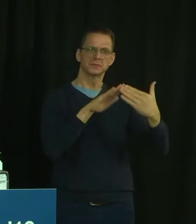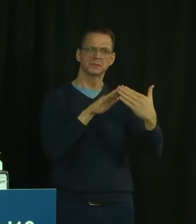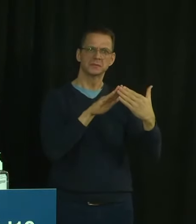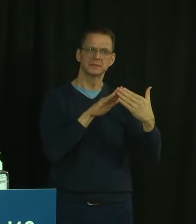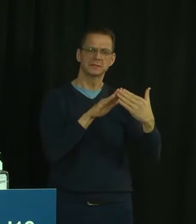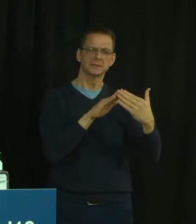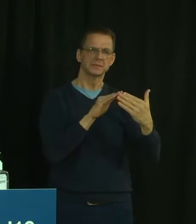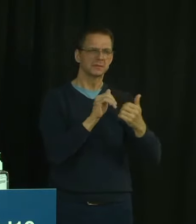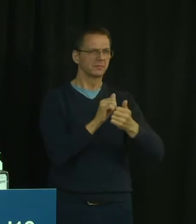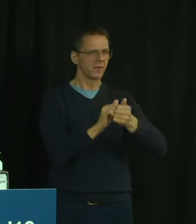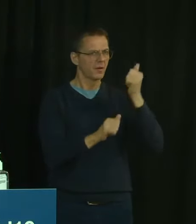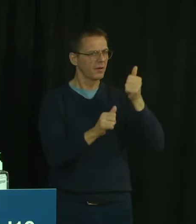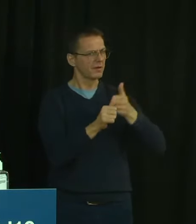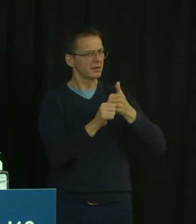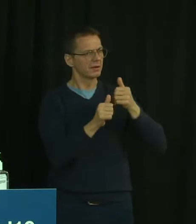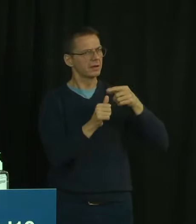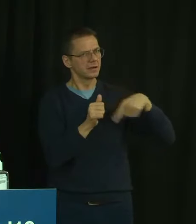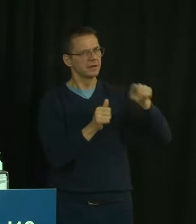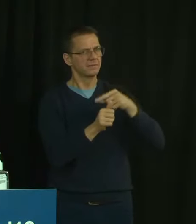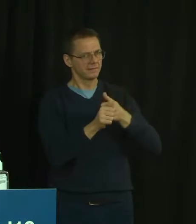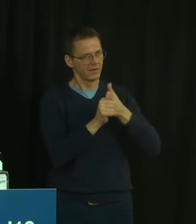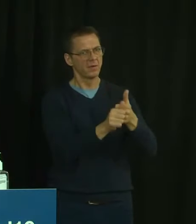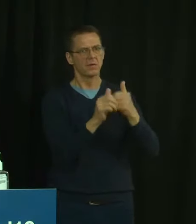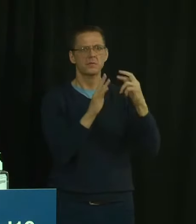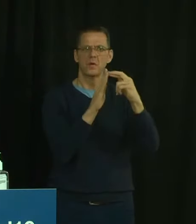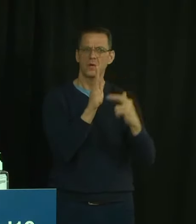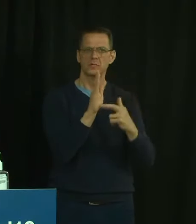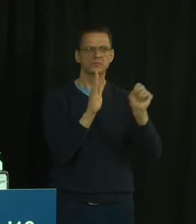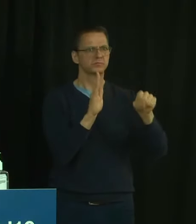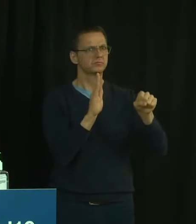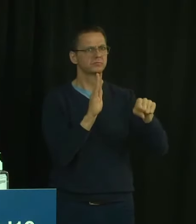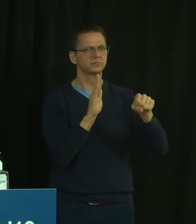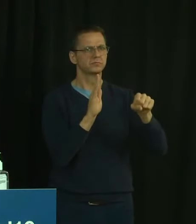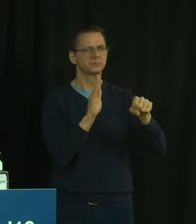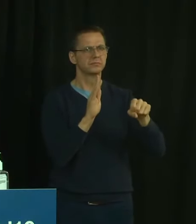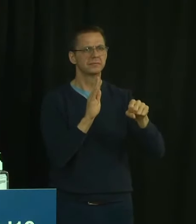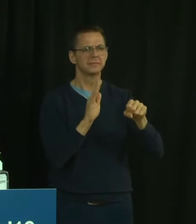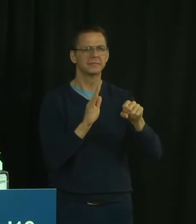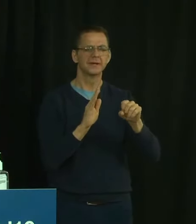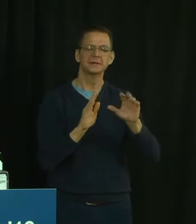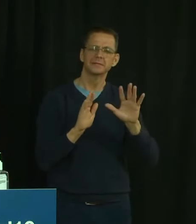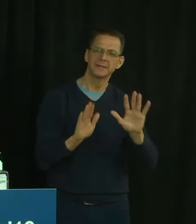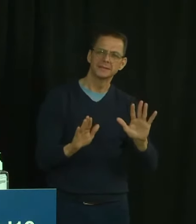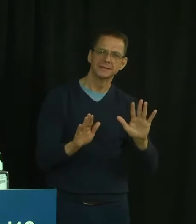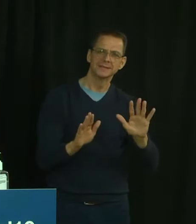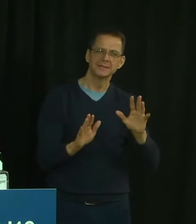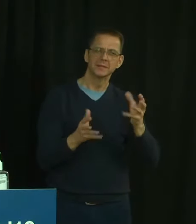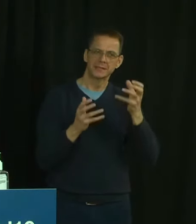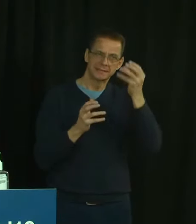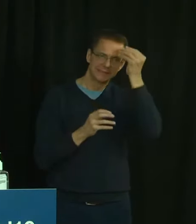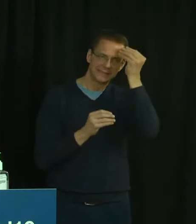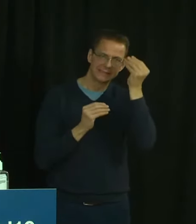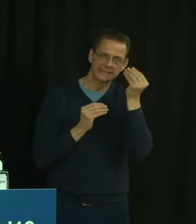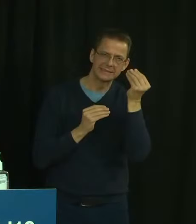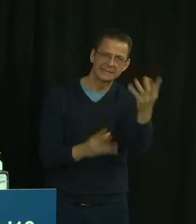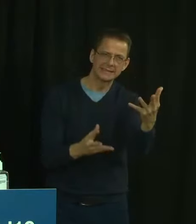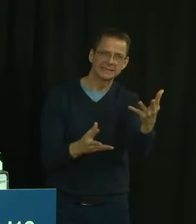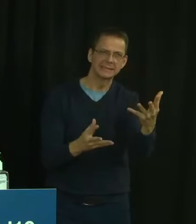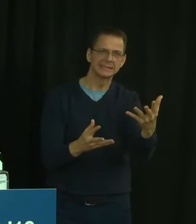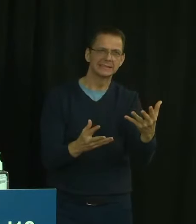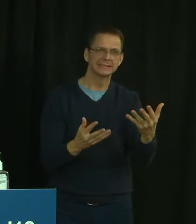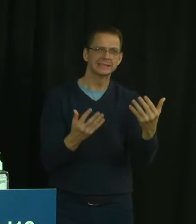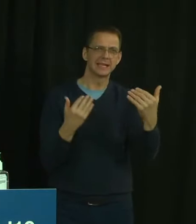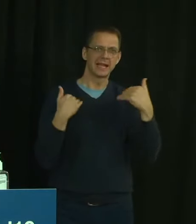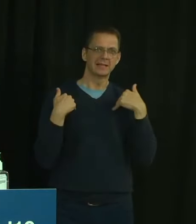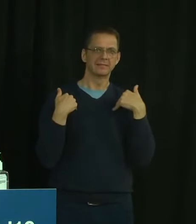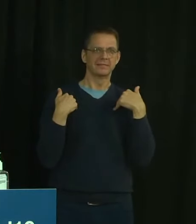been repercussions for this particular church. And it is, again, something that in government, we